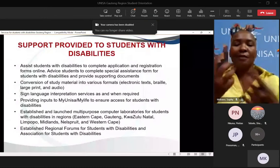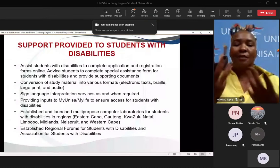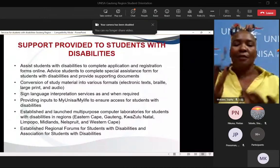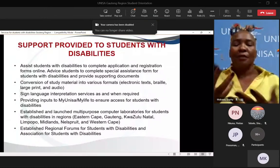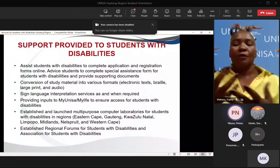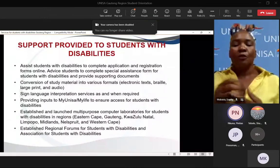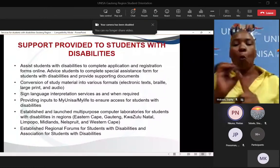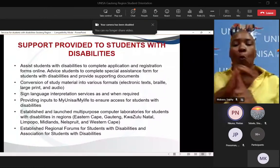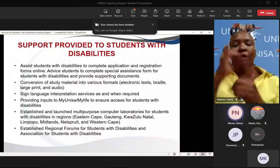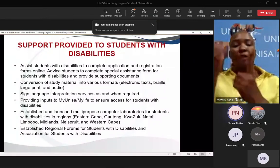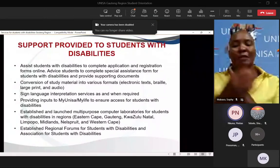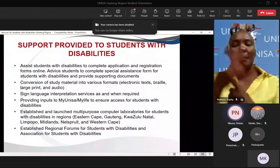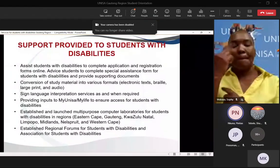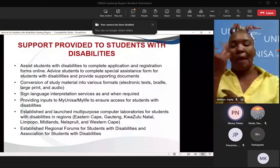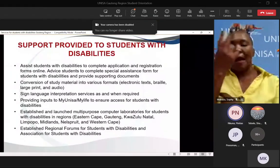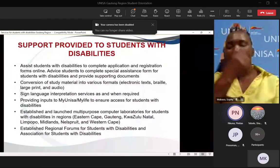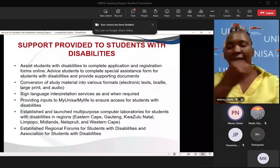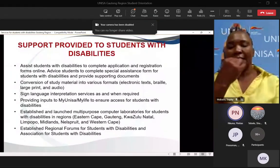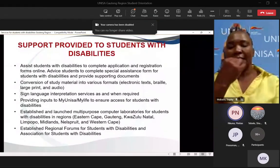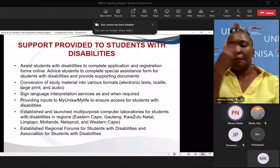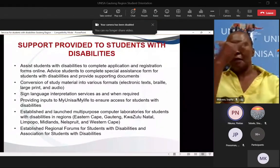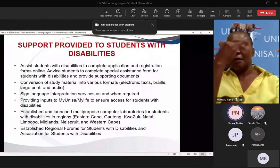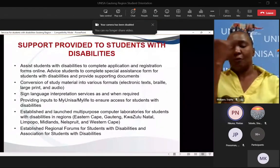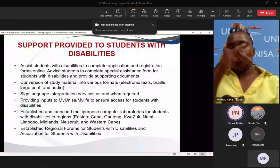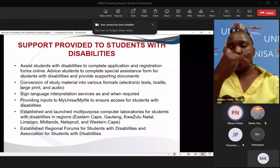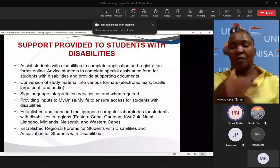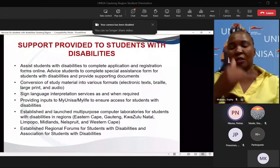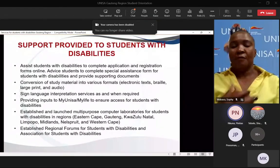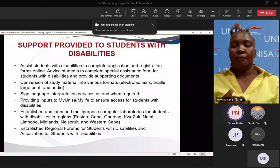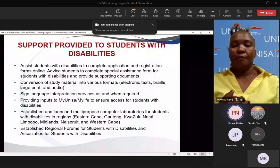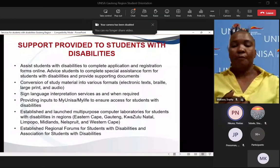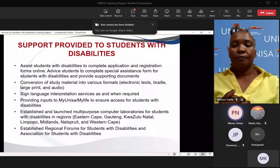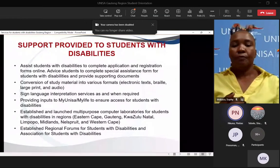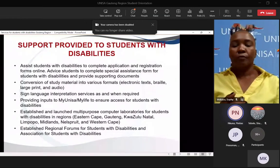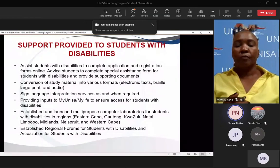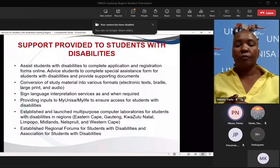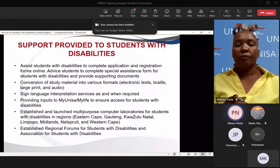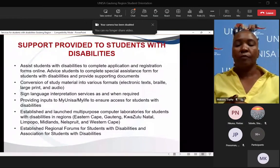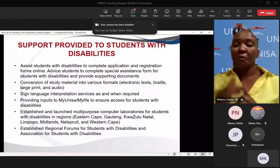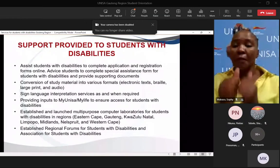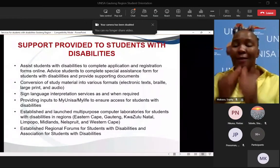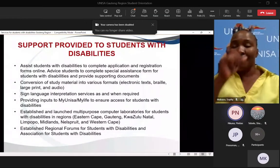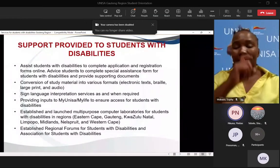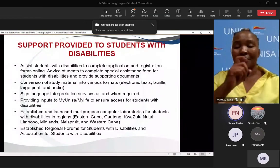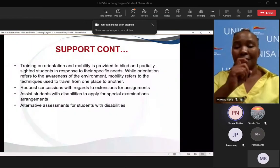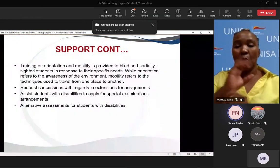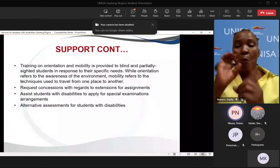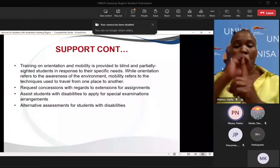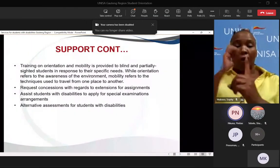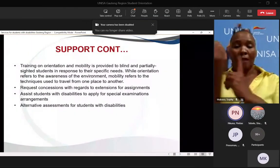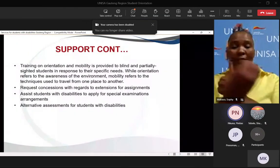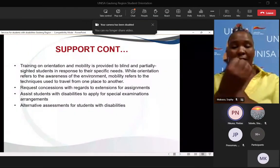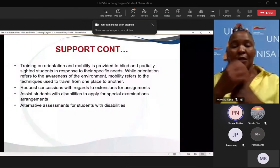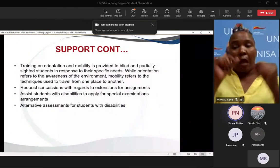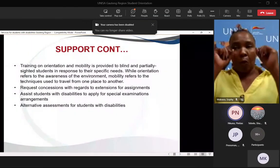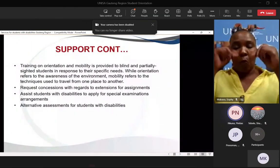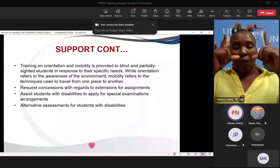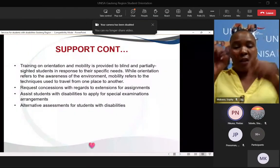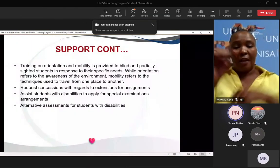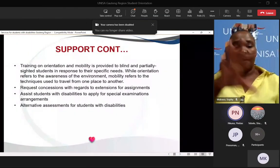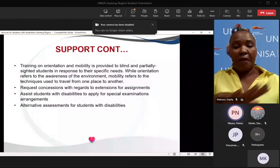orientation to Blind and partial sighted students and ladies and gentlemen while orientation refers to the